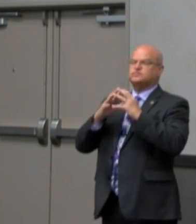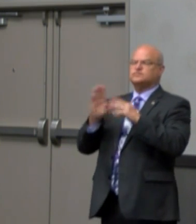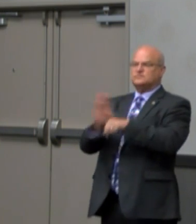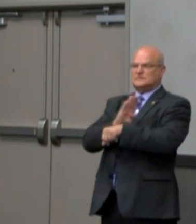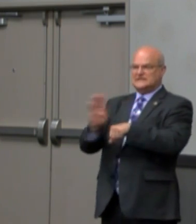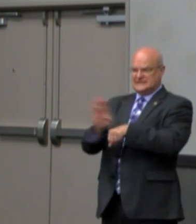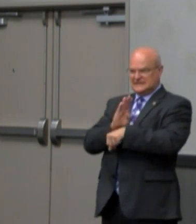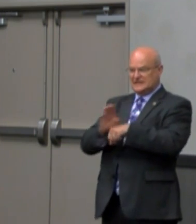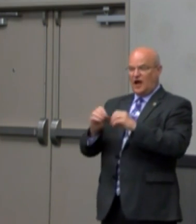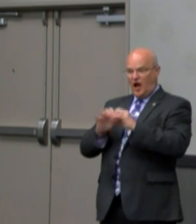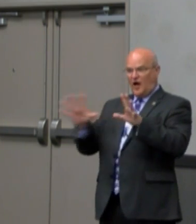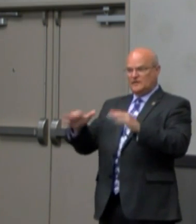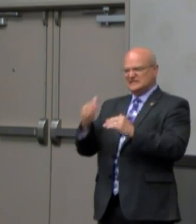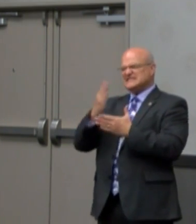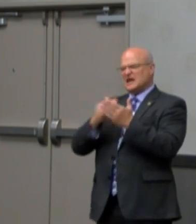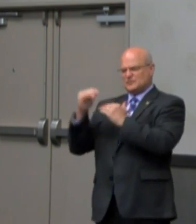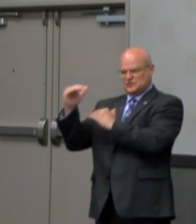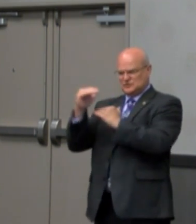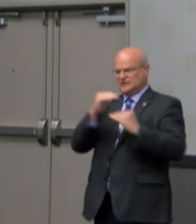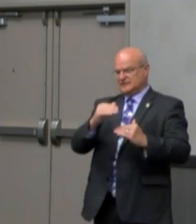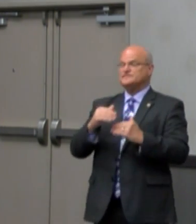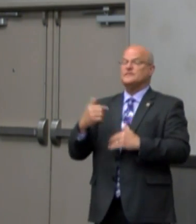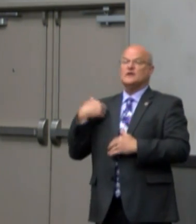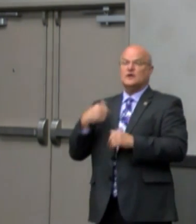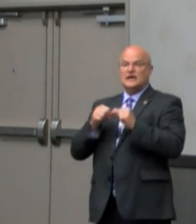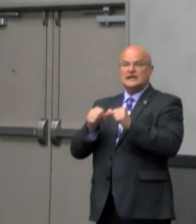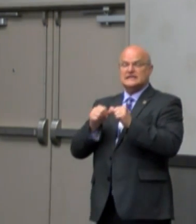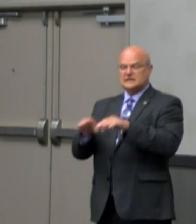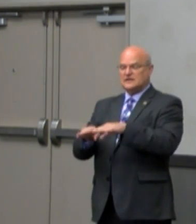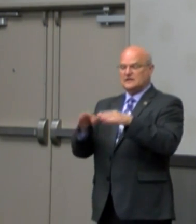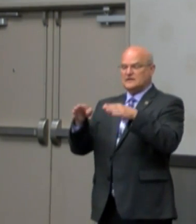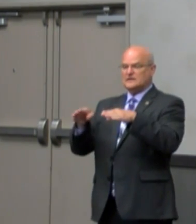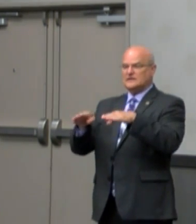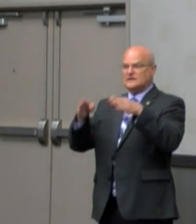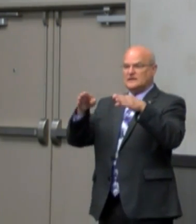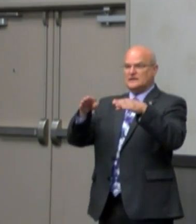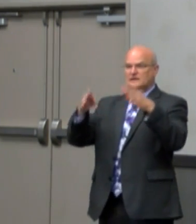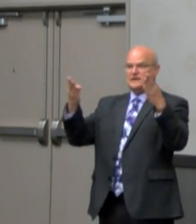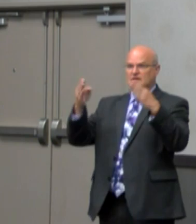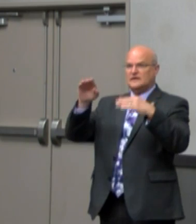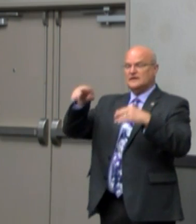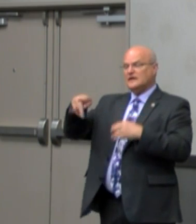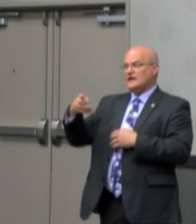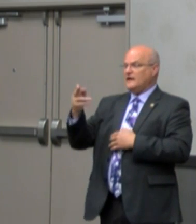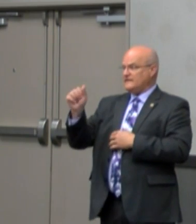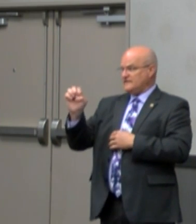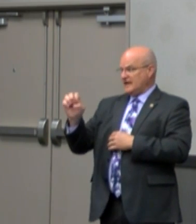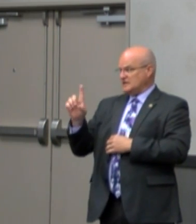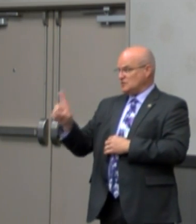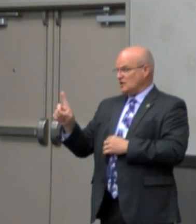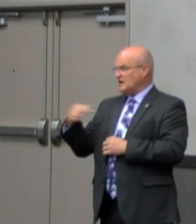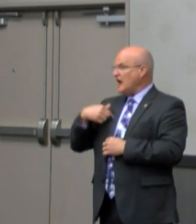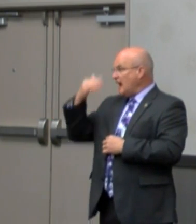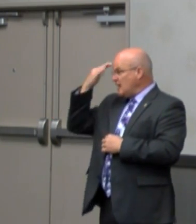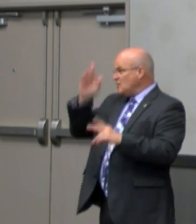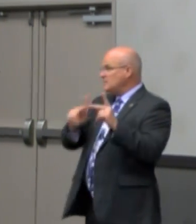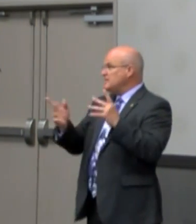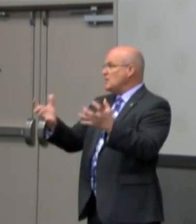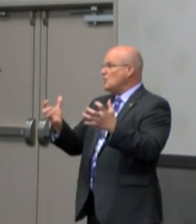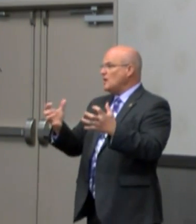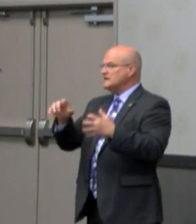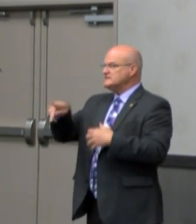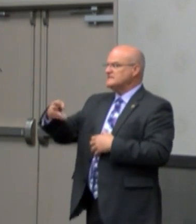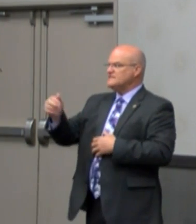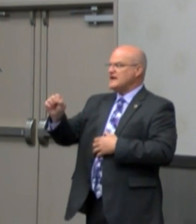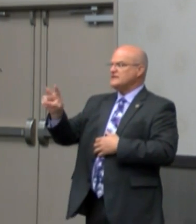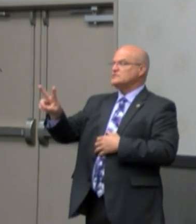business, obviously with restrictions. We've continually lifted restrictions under phase 1. But I know that everybody wants to get to